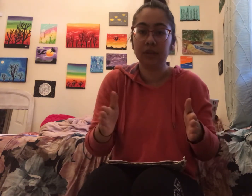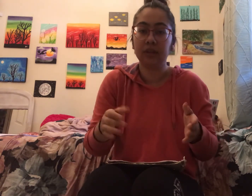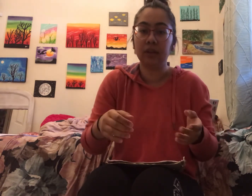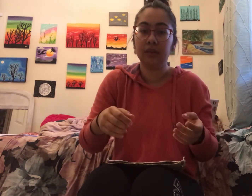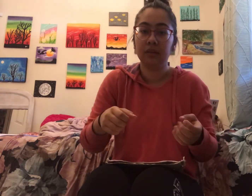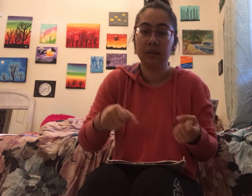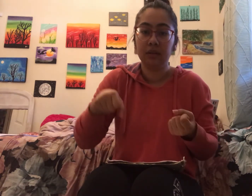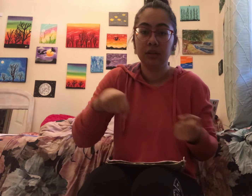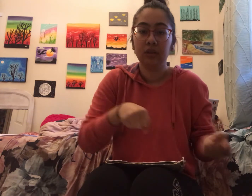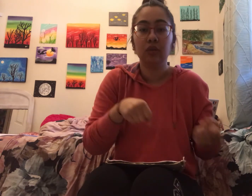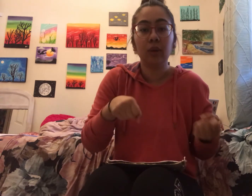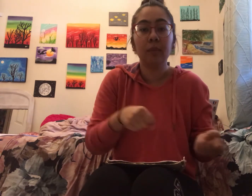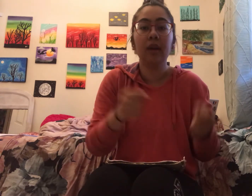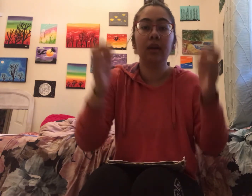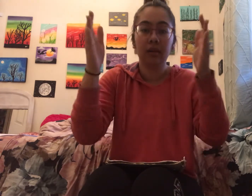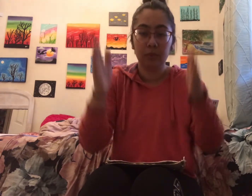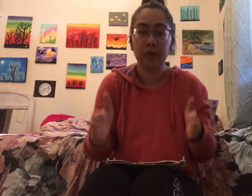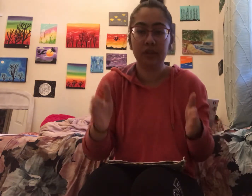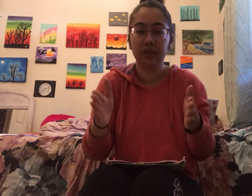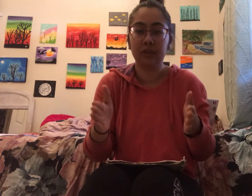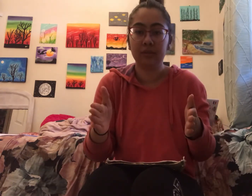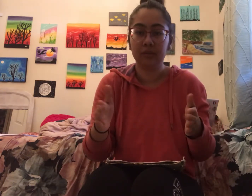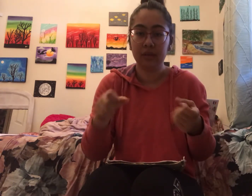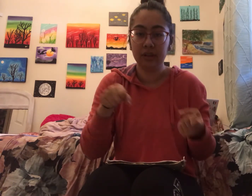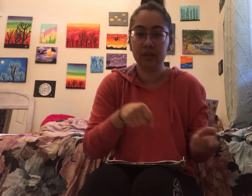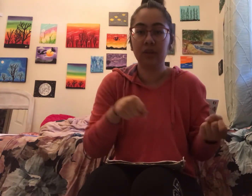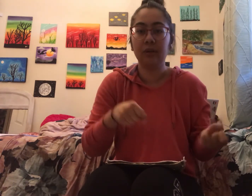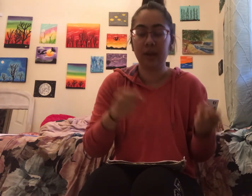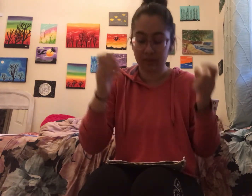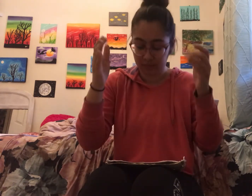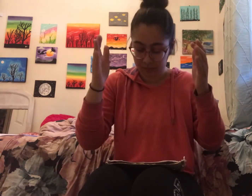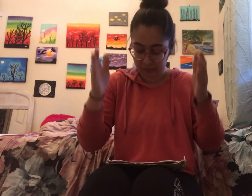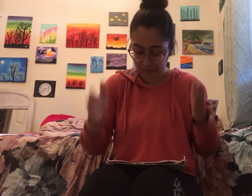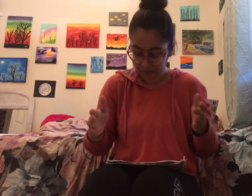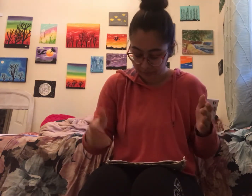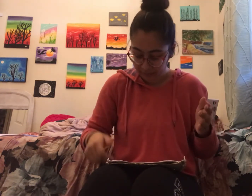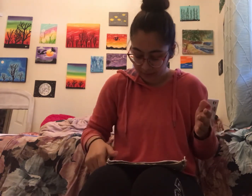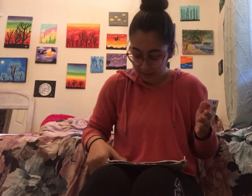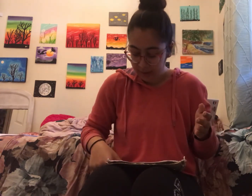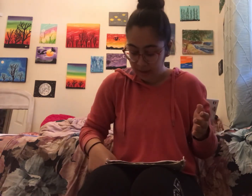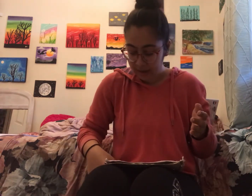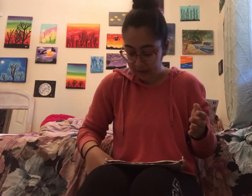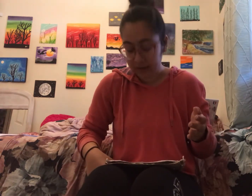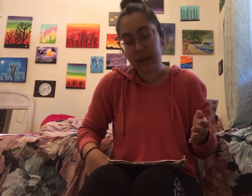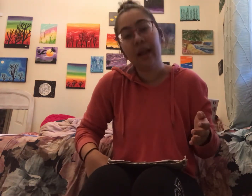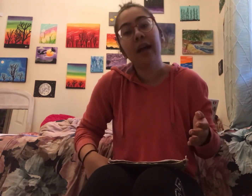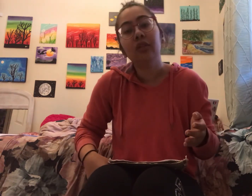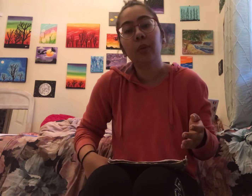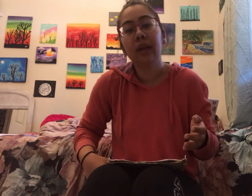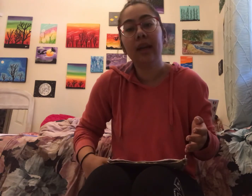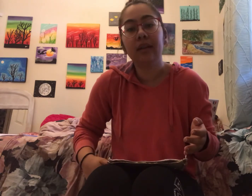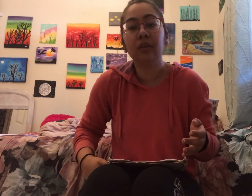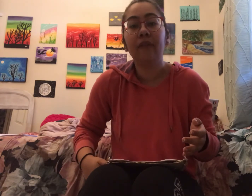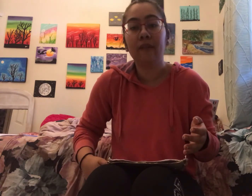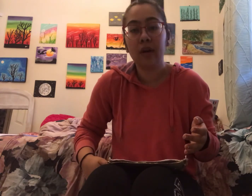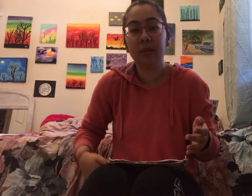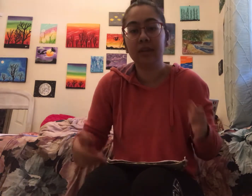Person. Sweeping, person. Custodian. And then the last one is